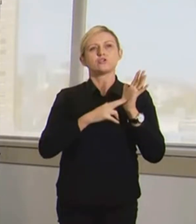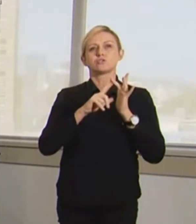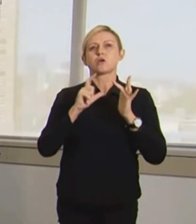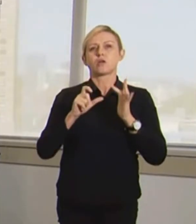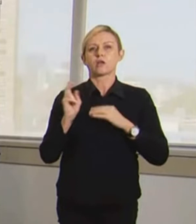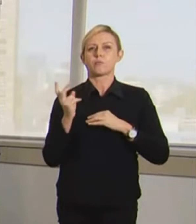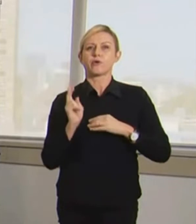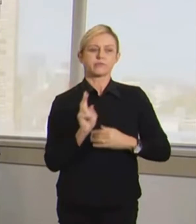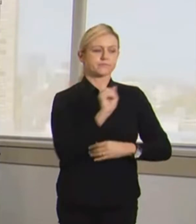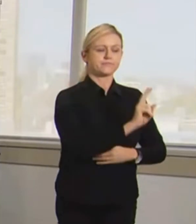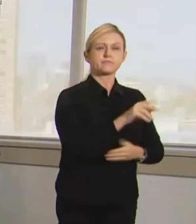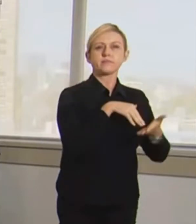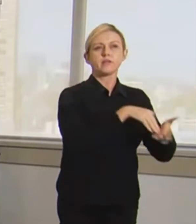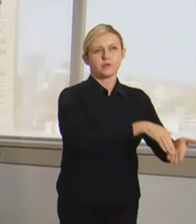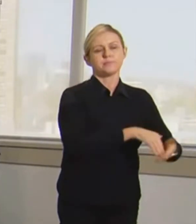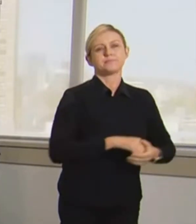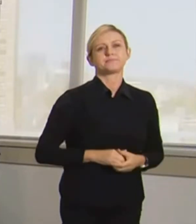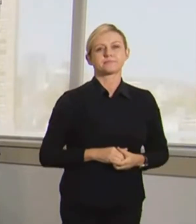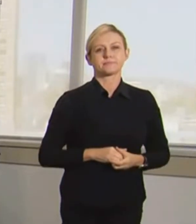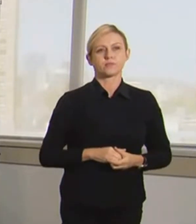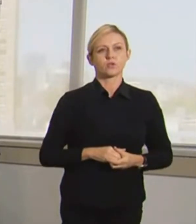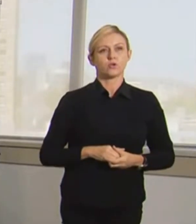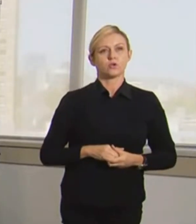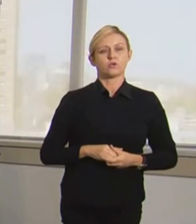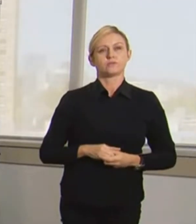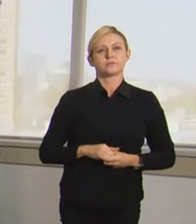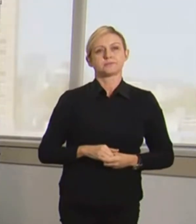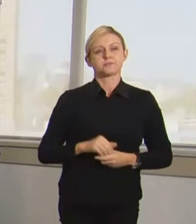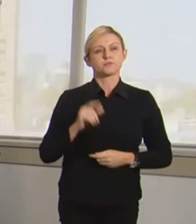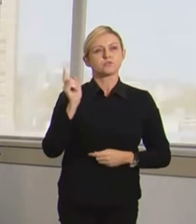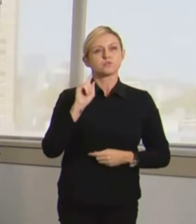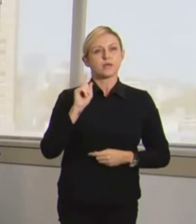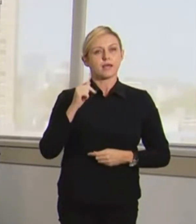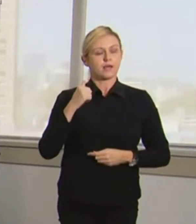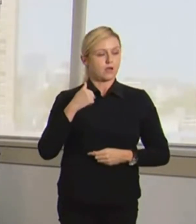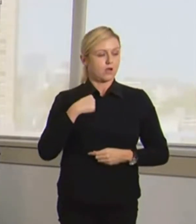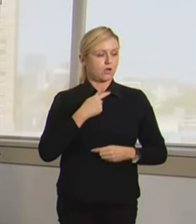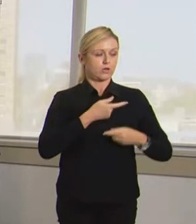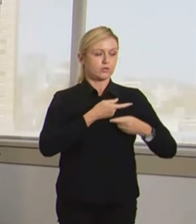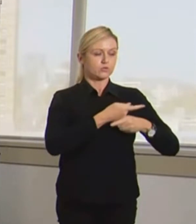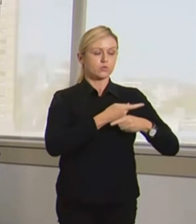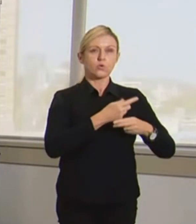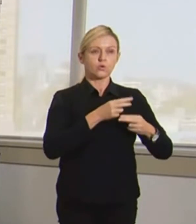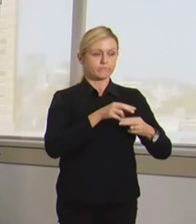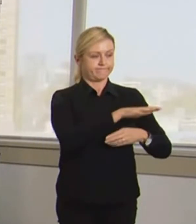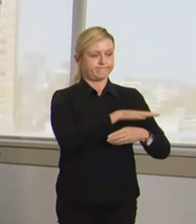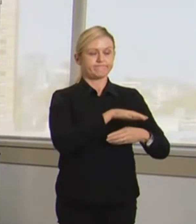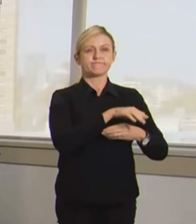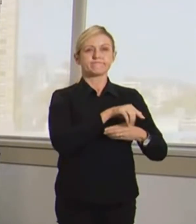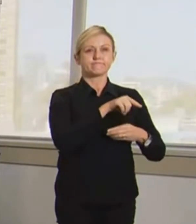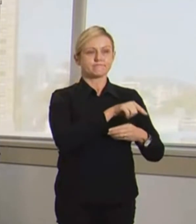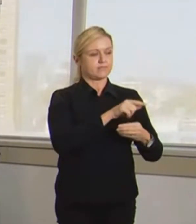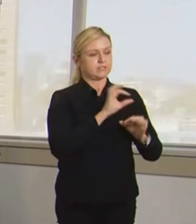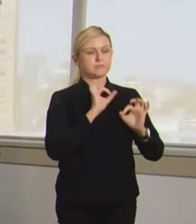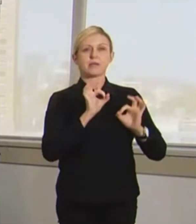But today I've actually spoken personally to the infectious diseases specialist from the local health district just